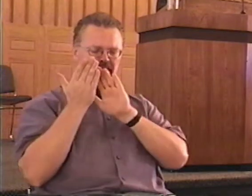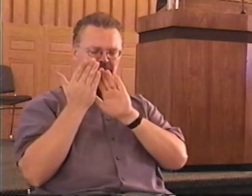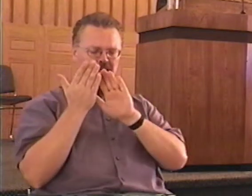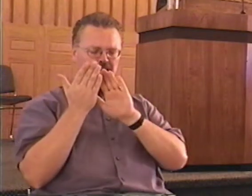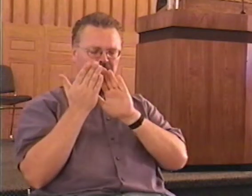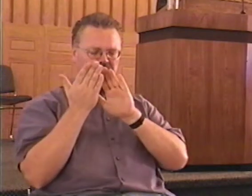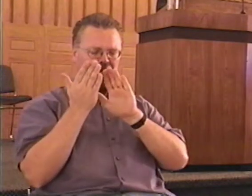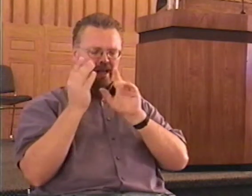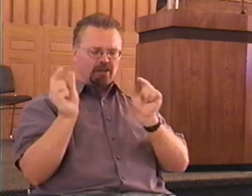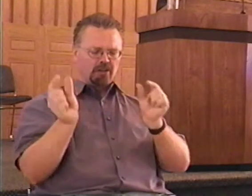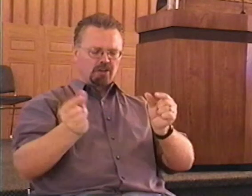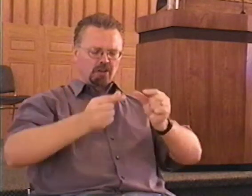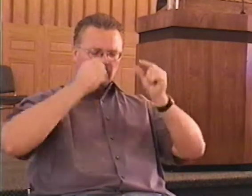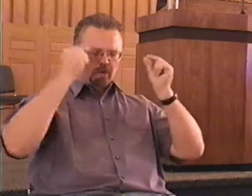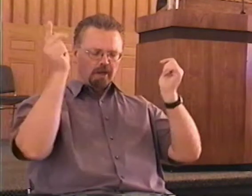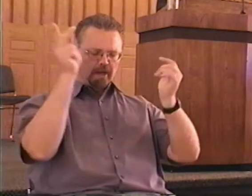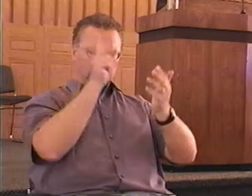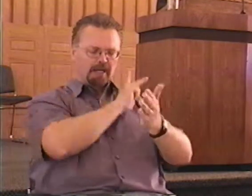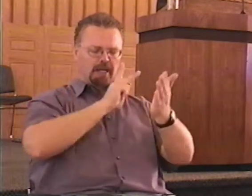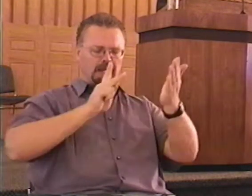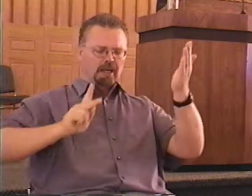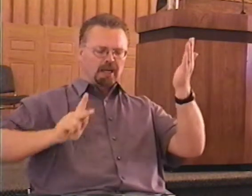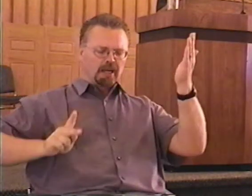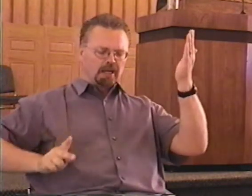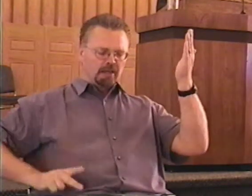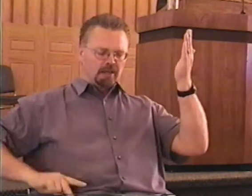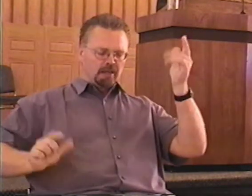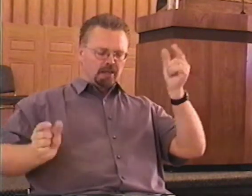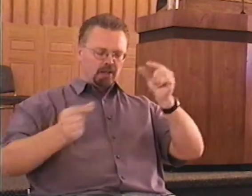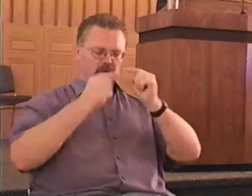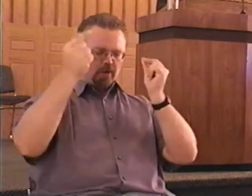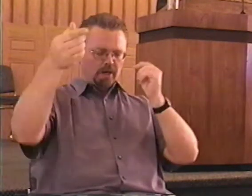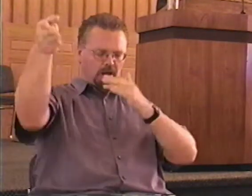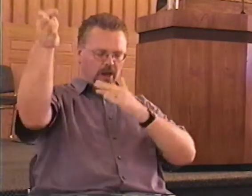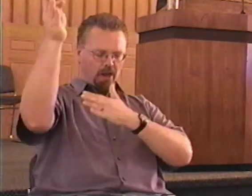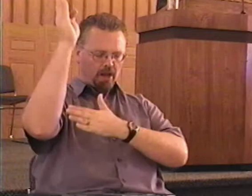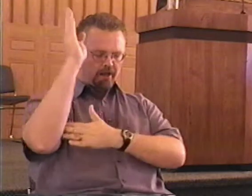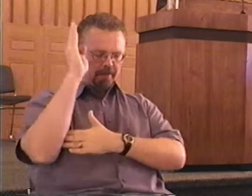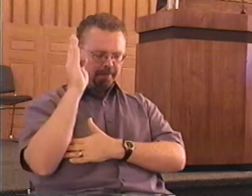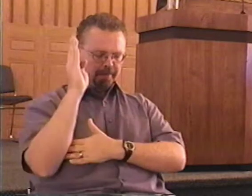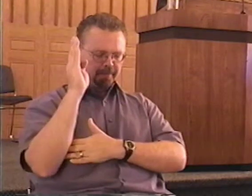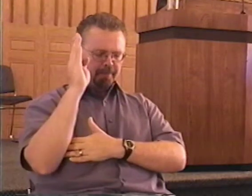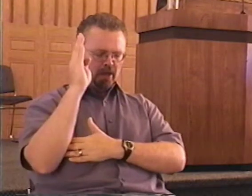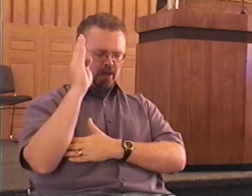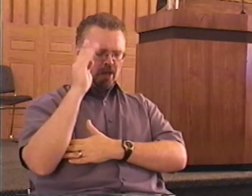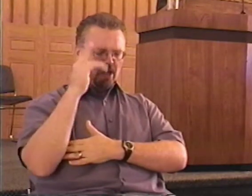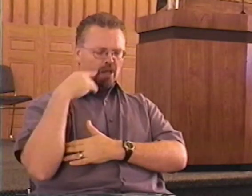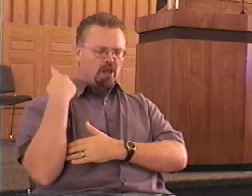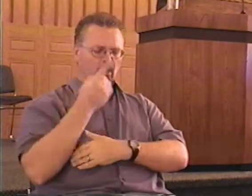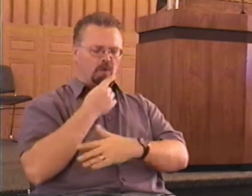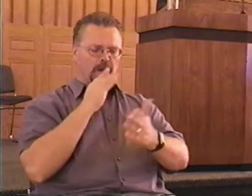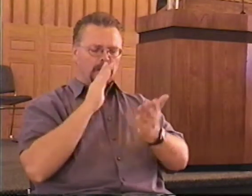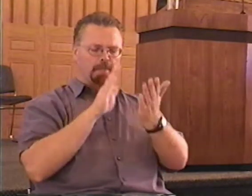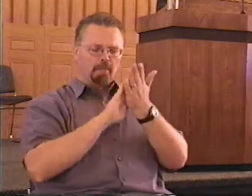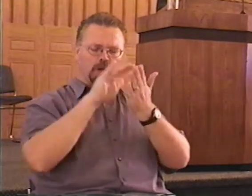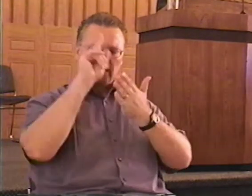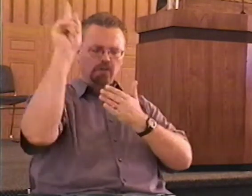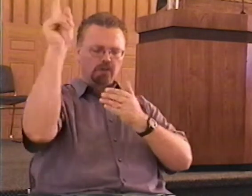as the great King and great God. We praise you and